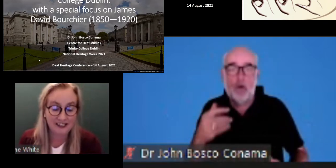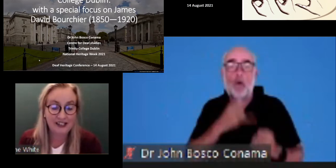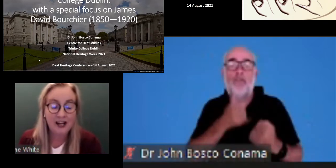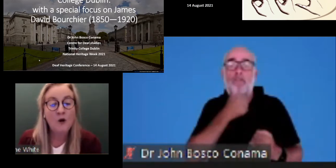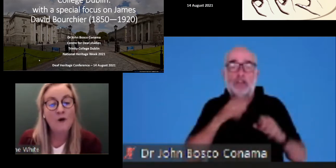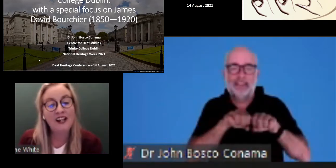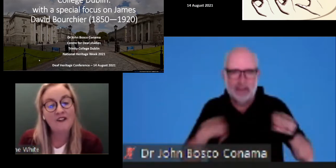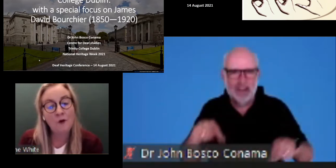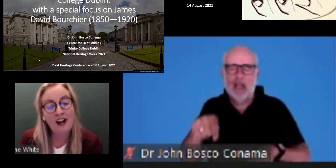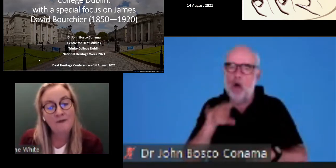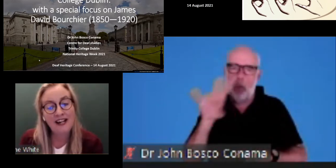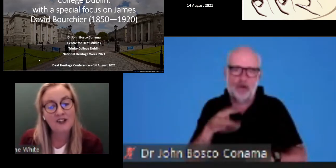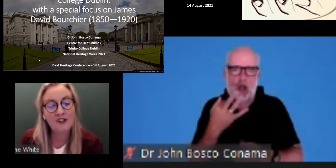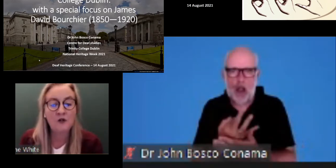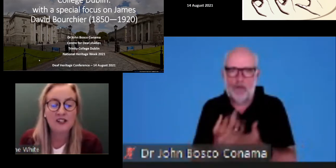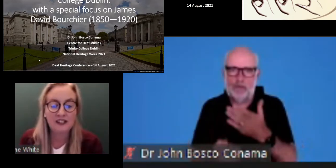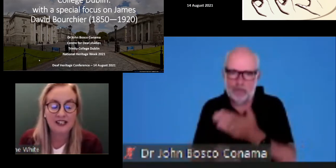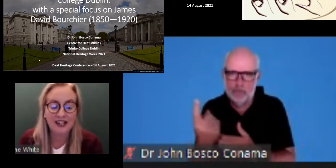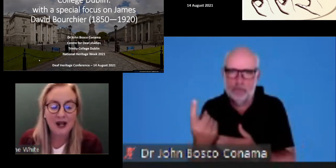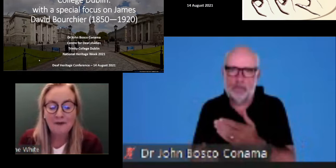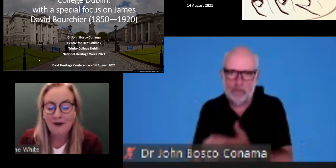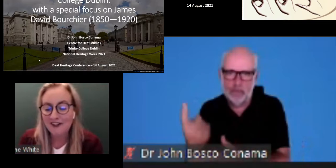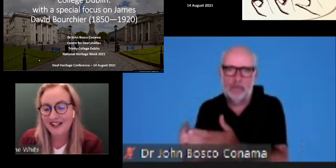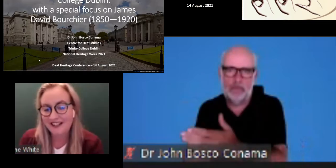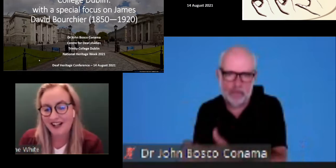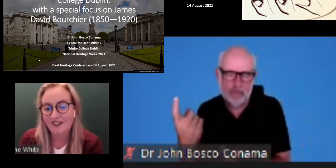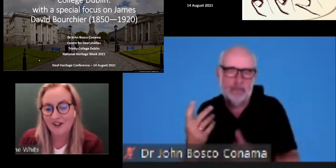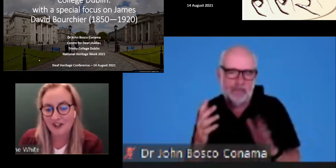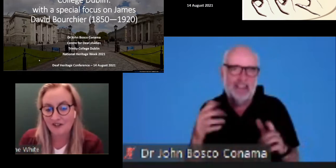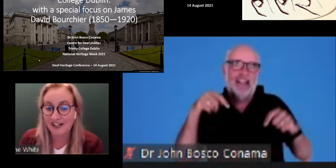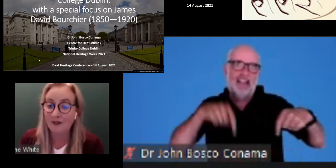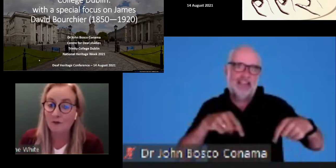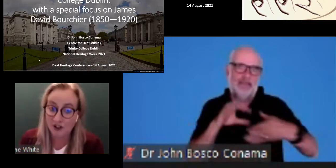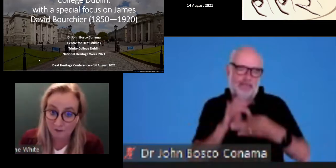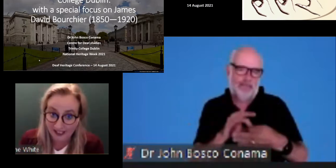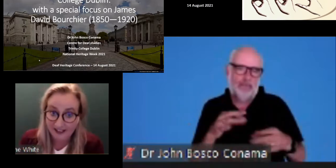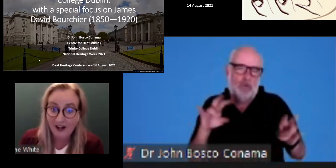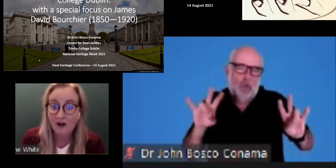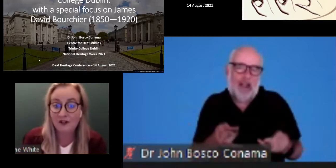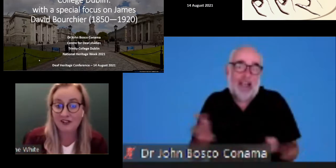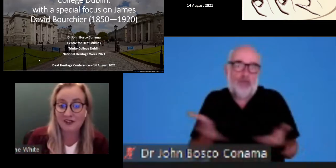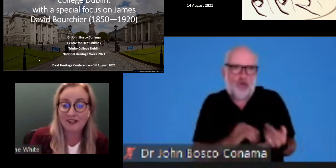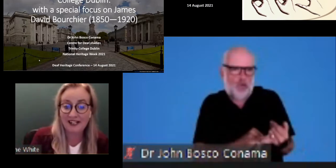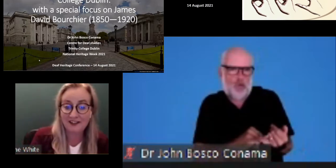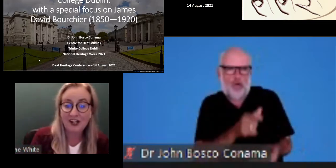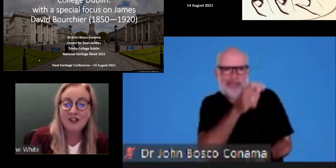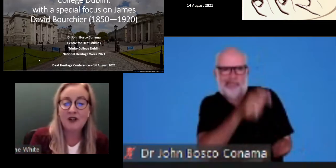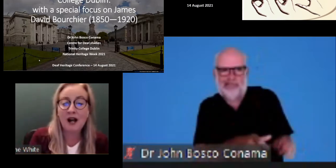TCD, where I've been asked who is the person that's got the first degree. Was it me or was it somebody else? So I'm